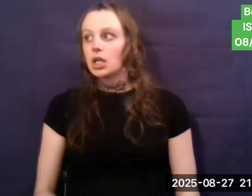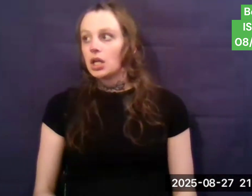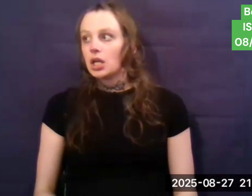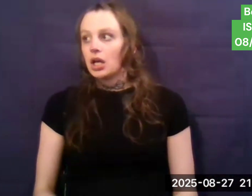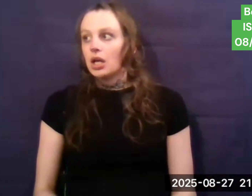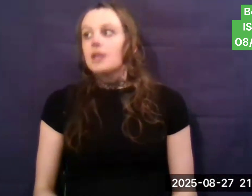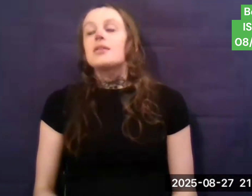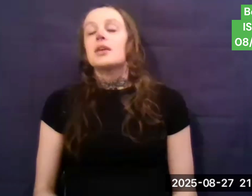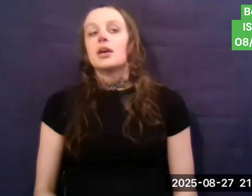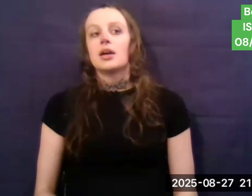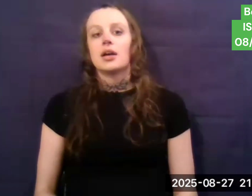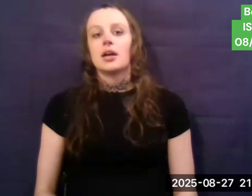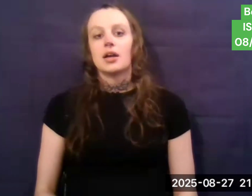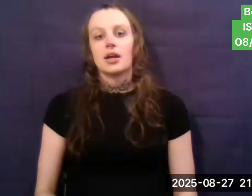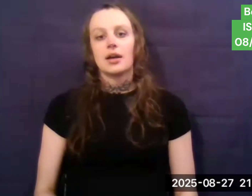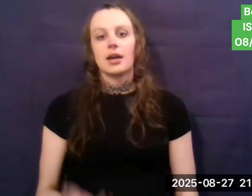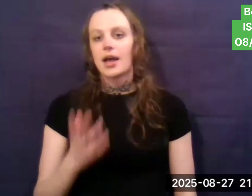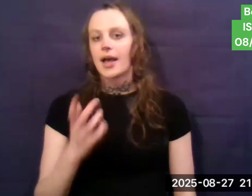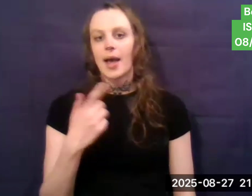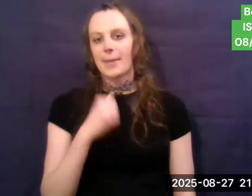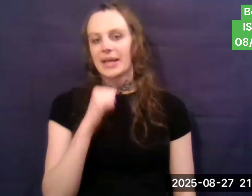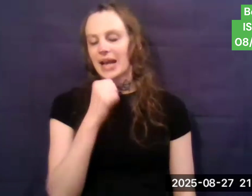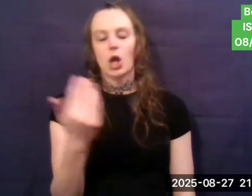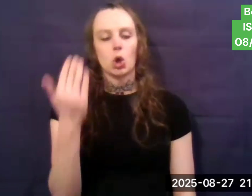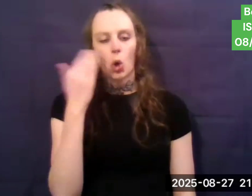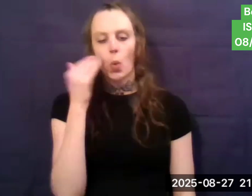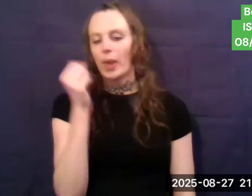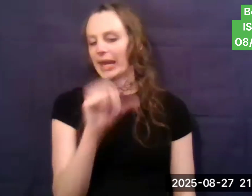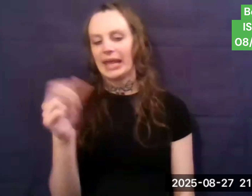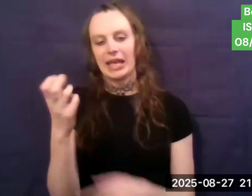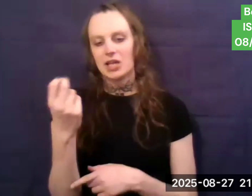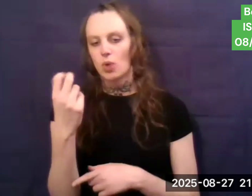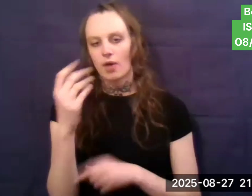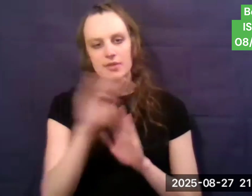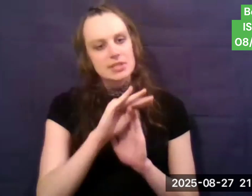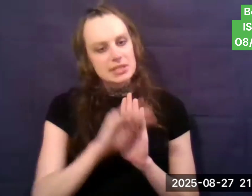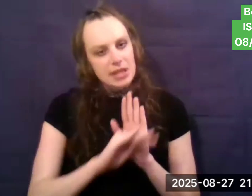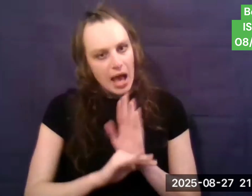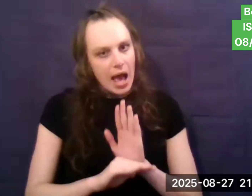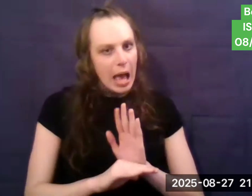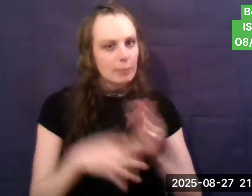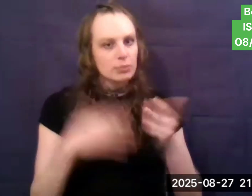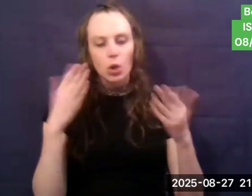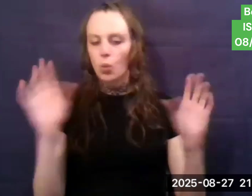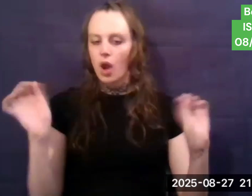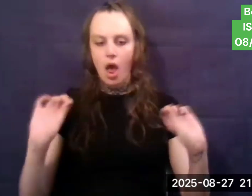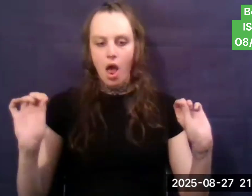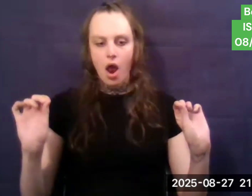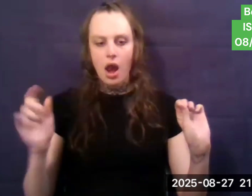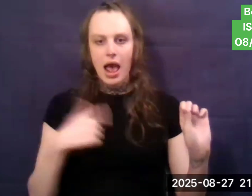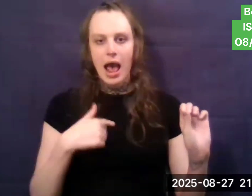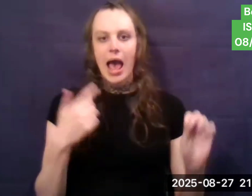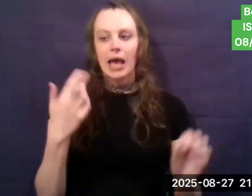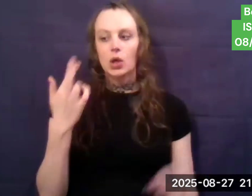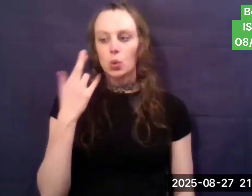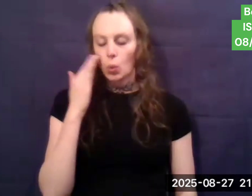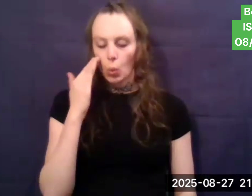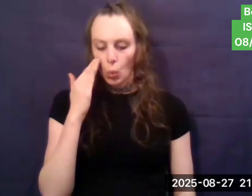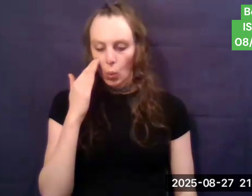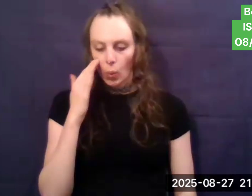without knowing any of the 12 steps or not knowing what they entailed, that my life had become unmanageable, that I couldn't do